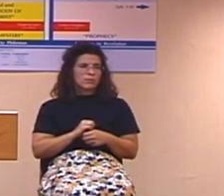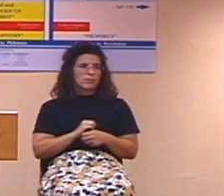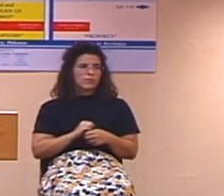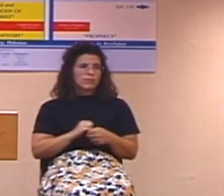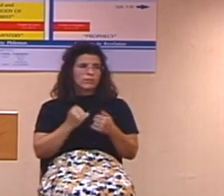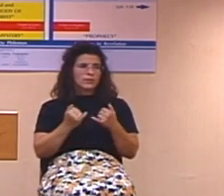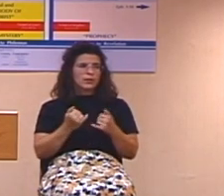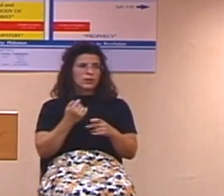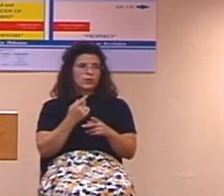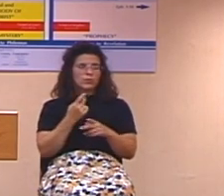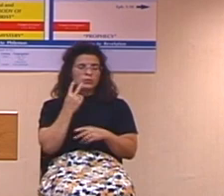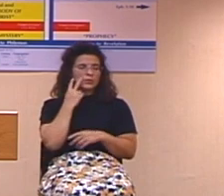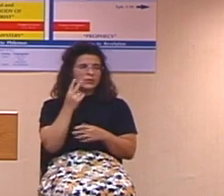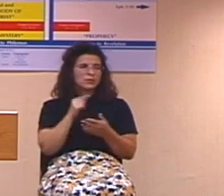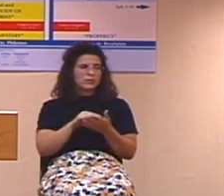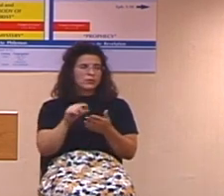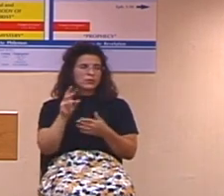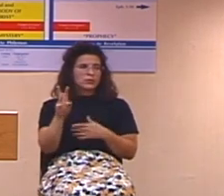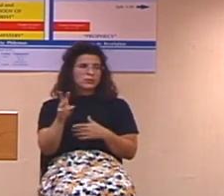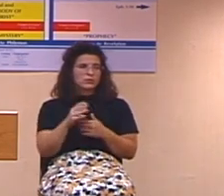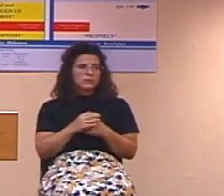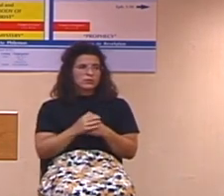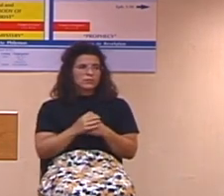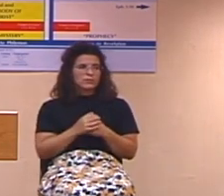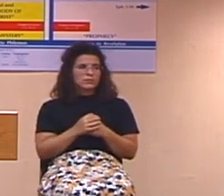Now watch verse 6.